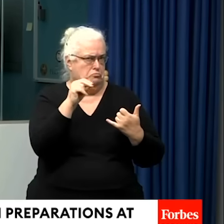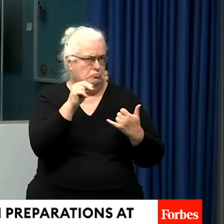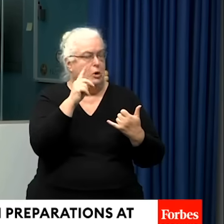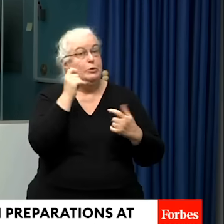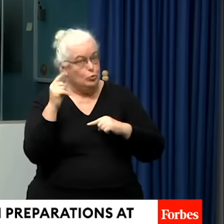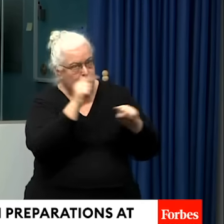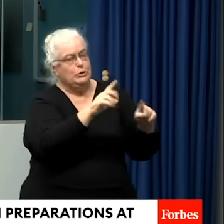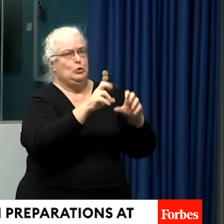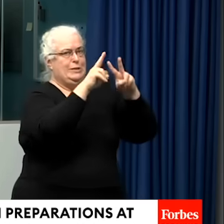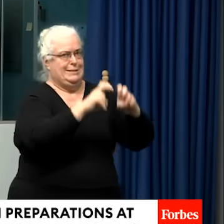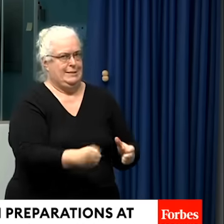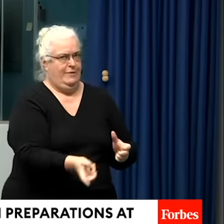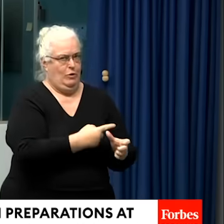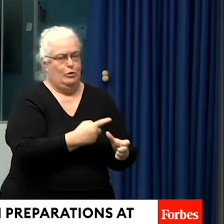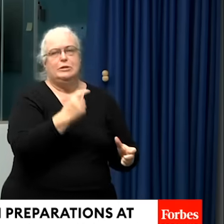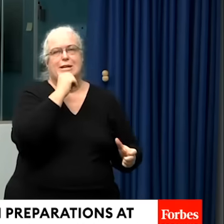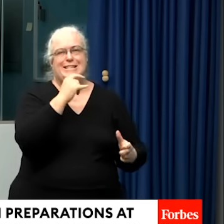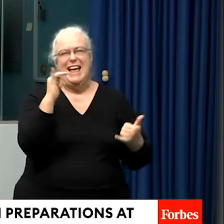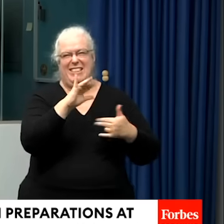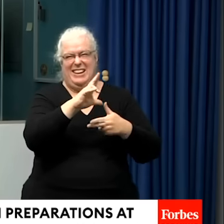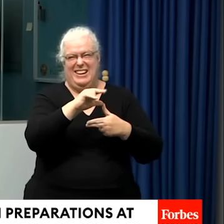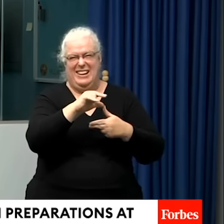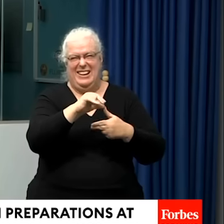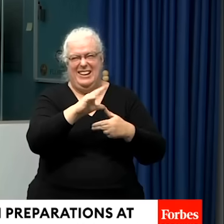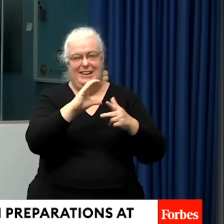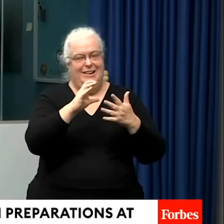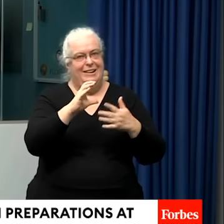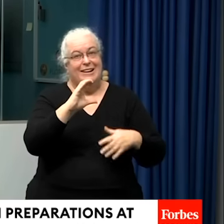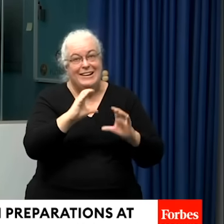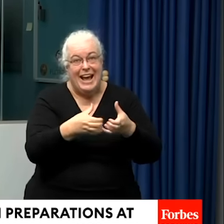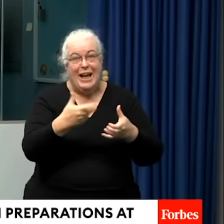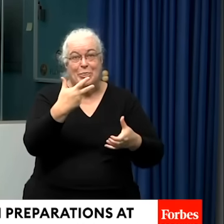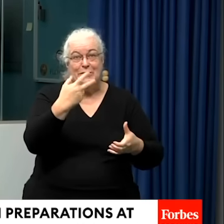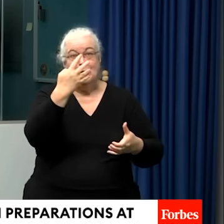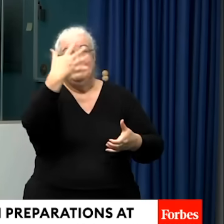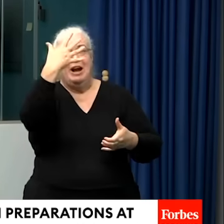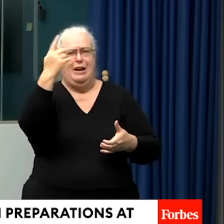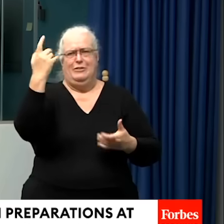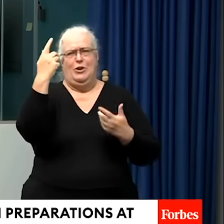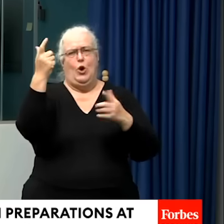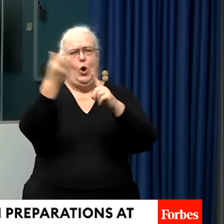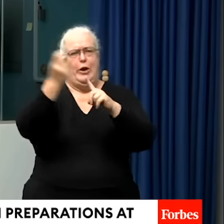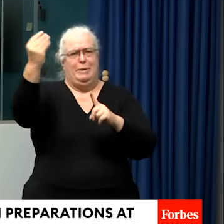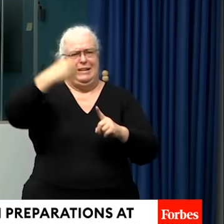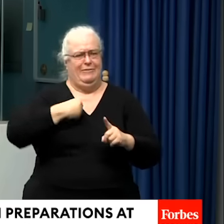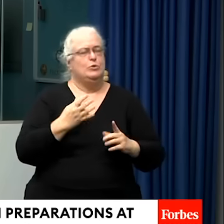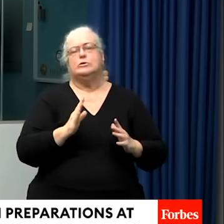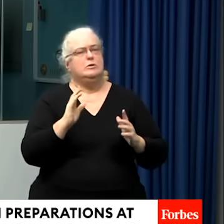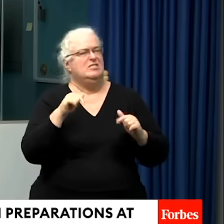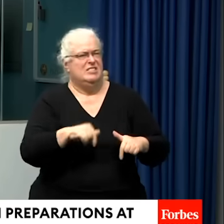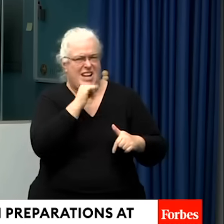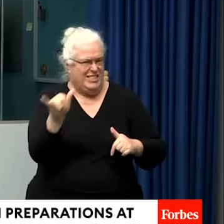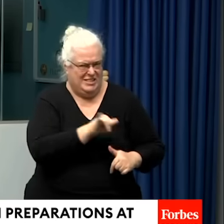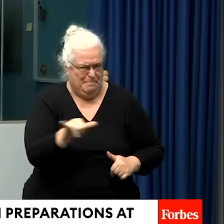do those damage assessments. It's not one of those like a hurricane Cat 3, 4, or 5 where they're just going to automatically give it to us like they have in the past. We got